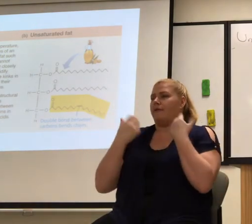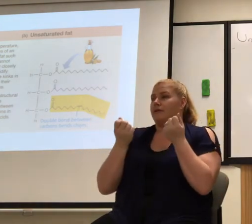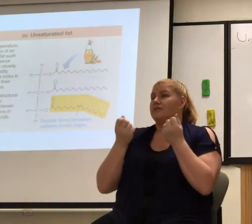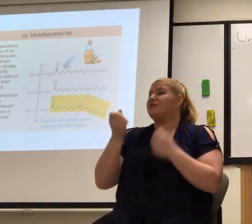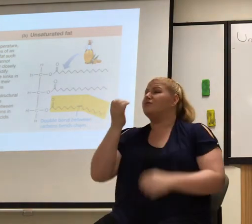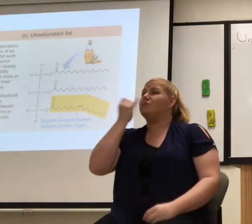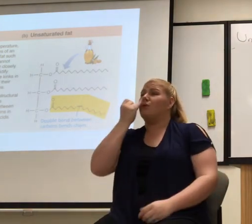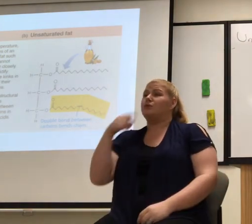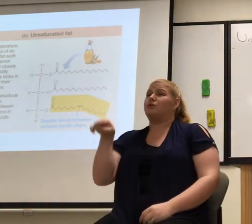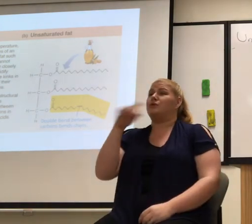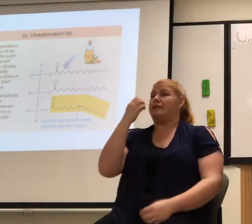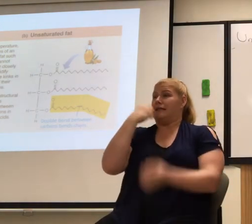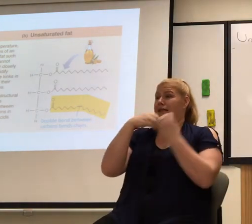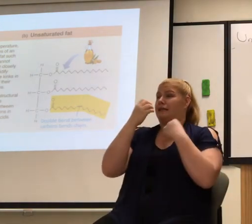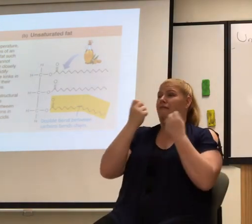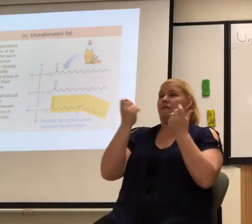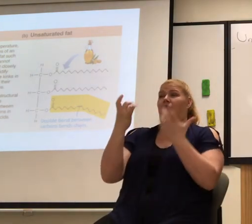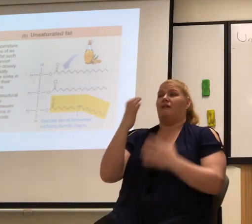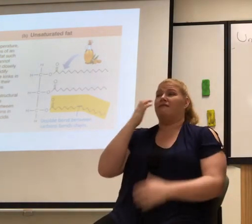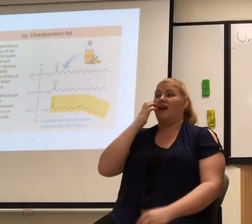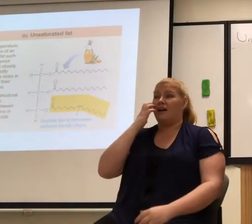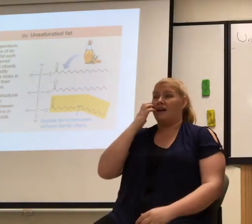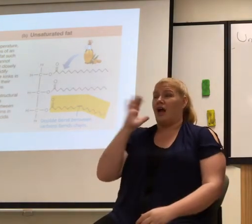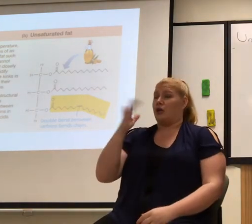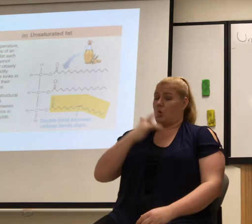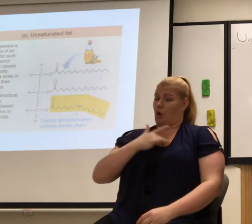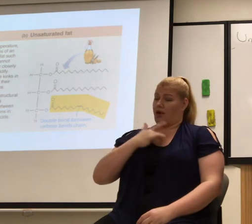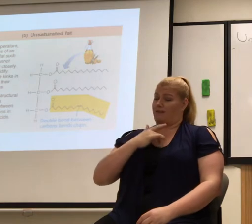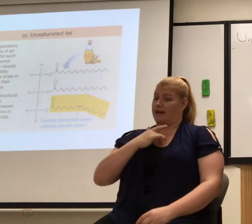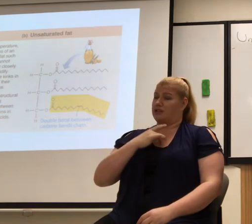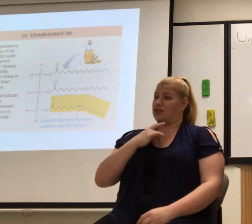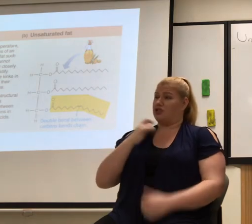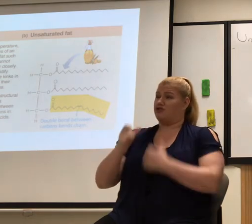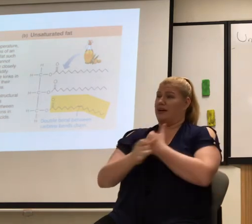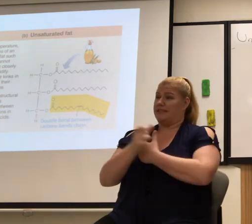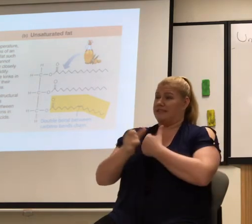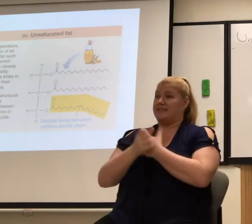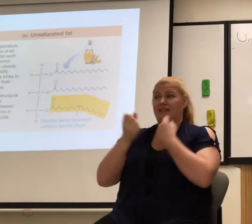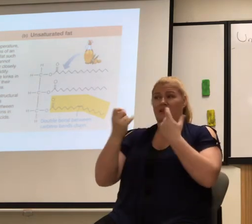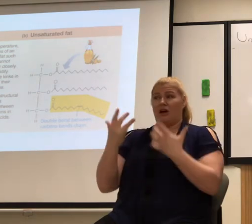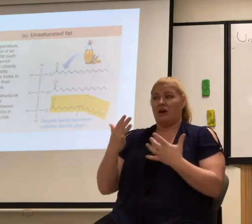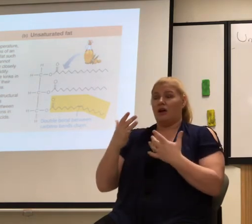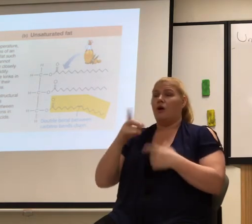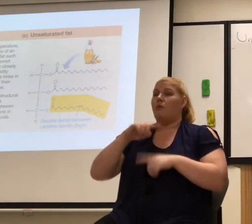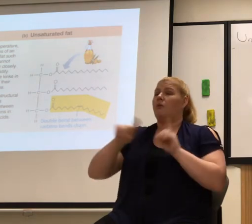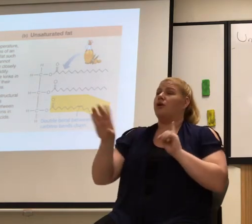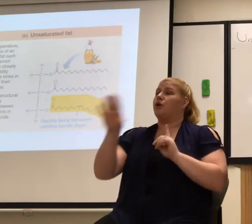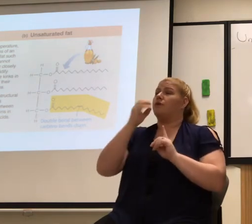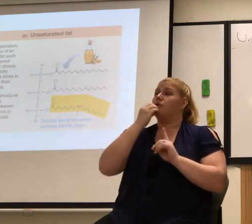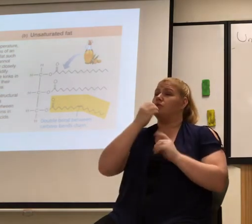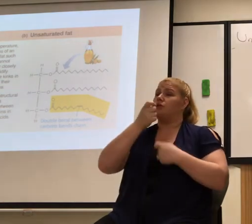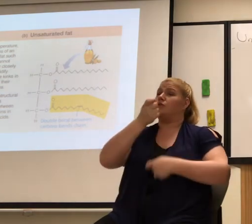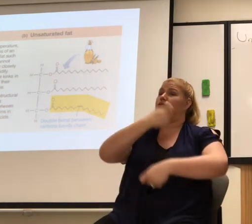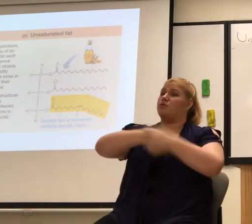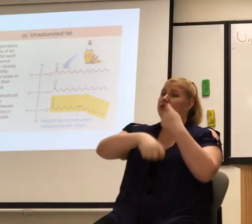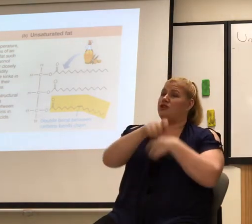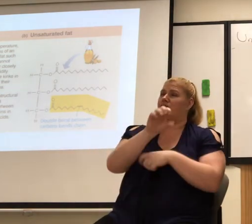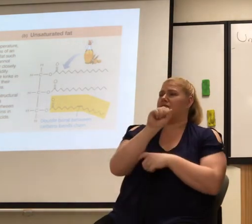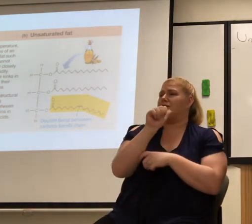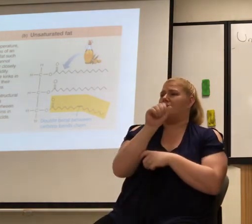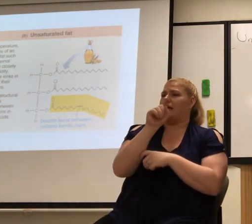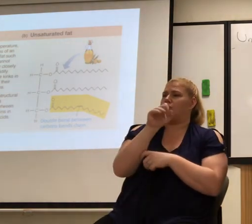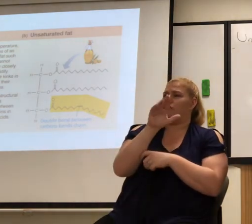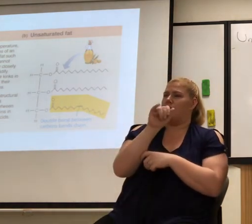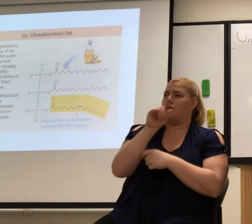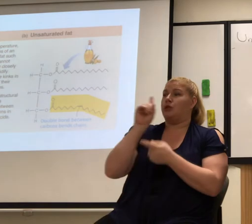let's say like your cardiovascular risk is a lot, but if you change out some of those saturated fats with unsaturated fats, maybe the risk